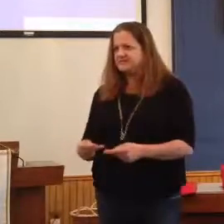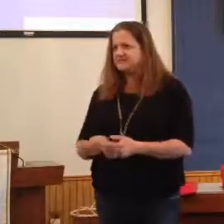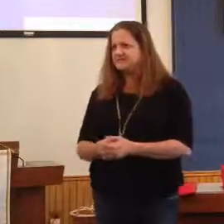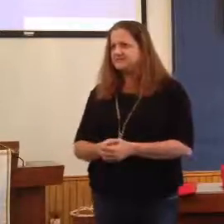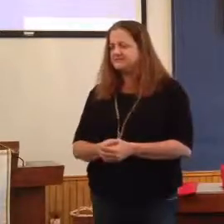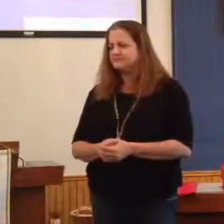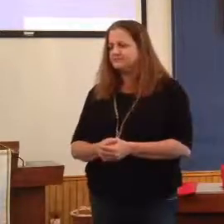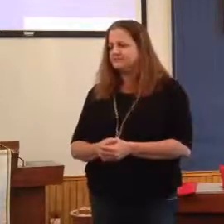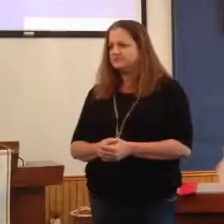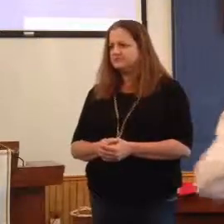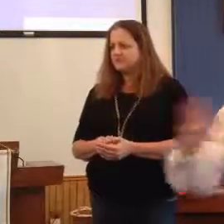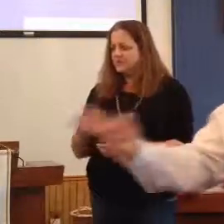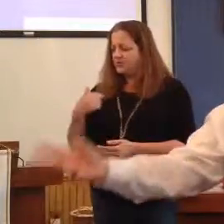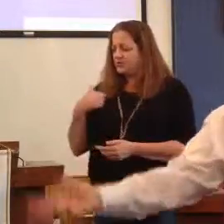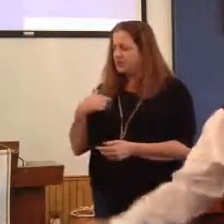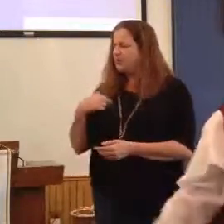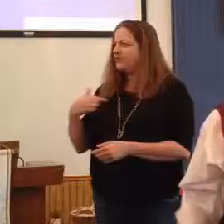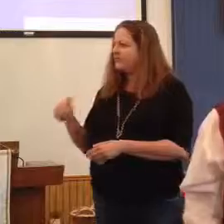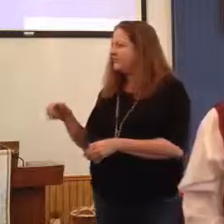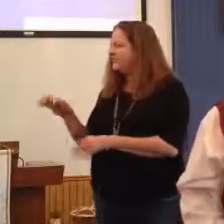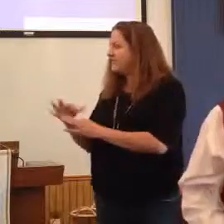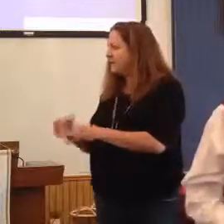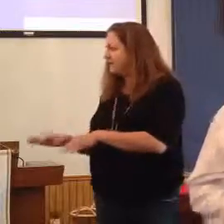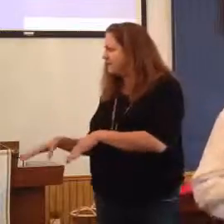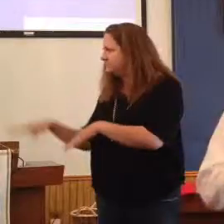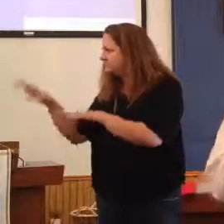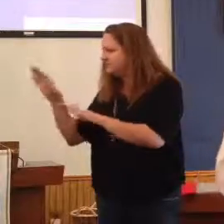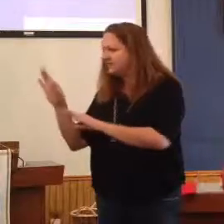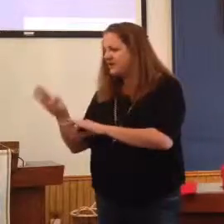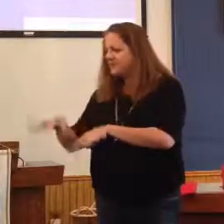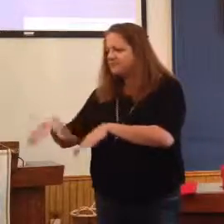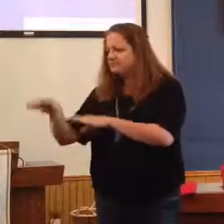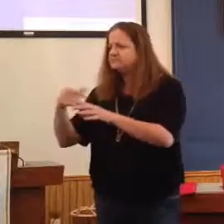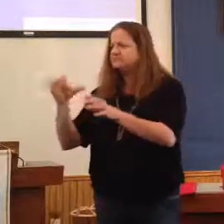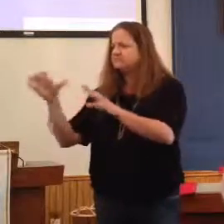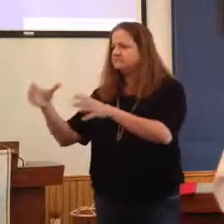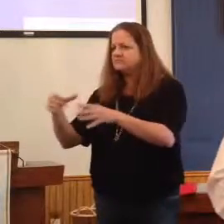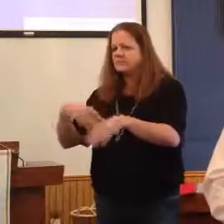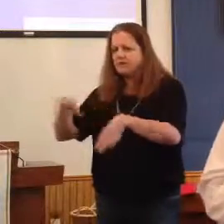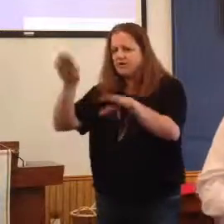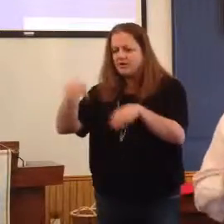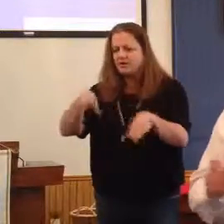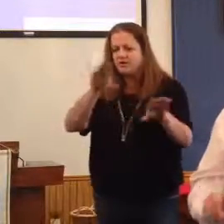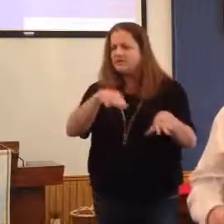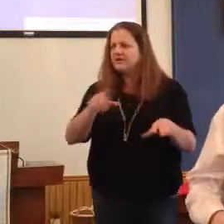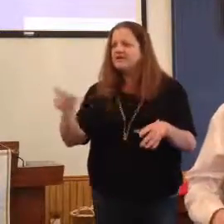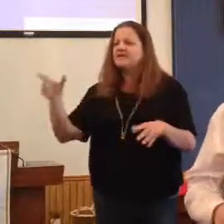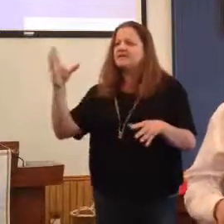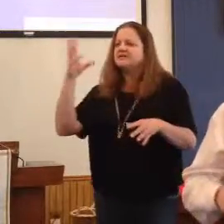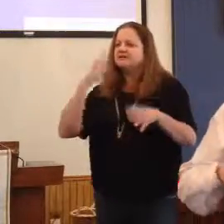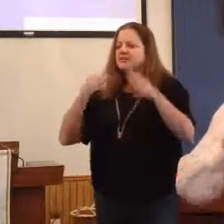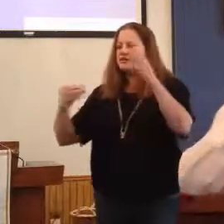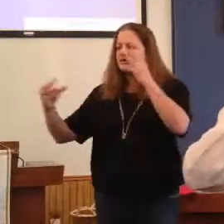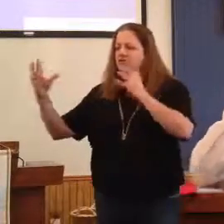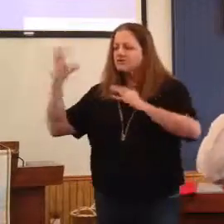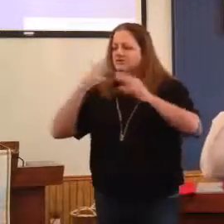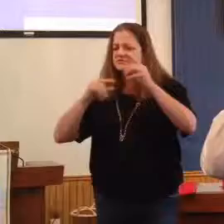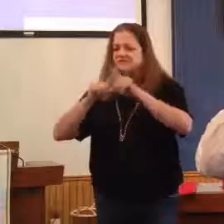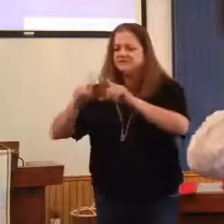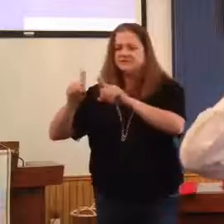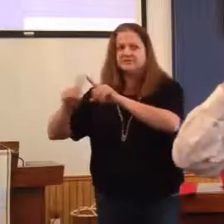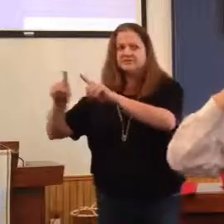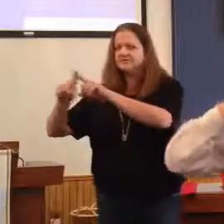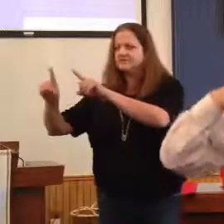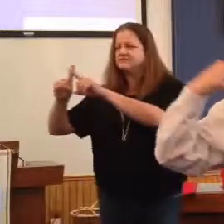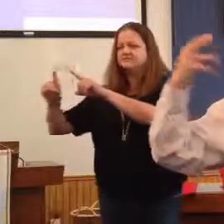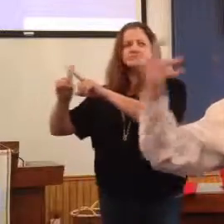We've all been raised in different families. We have different experiences.